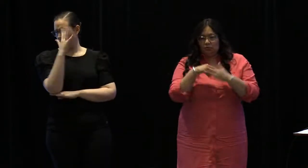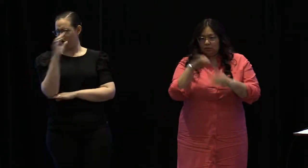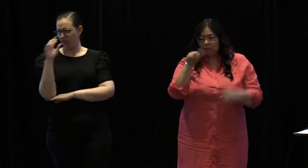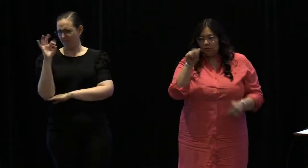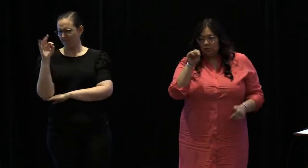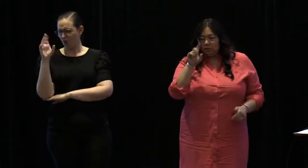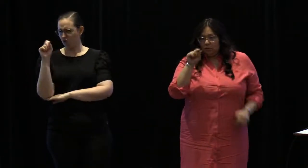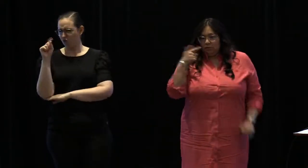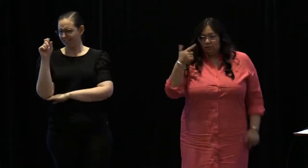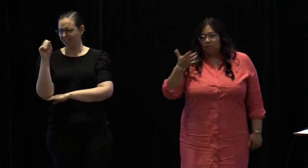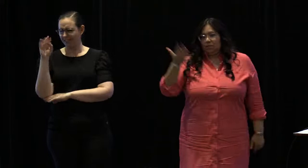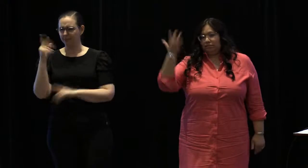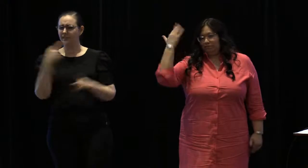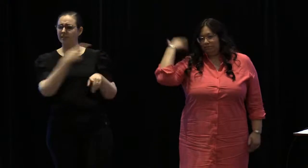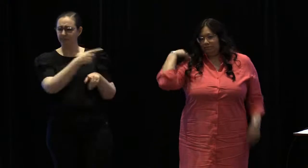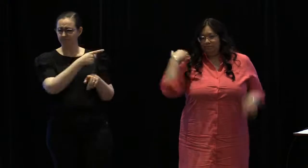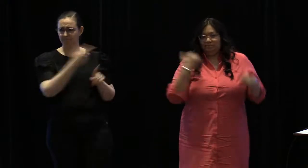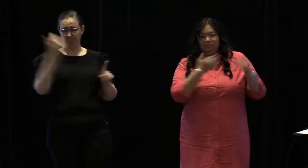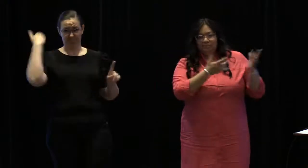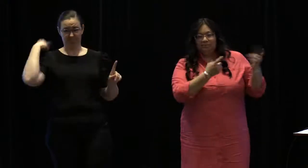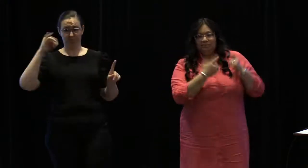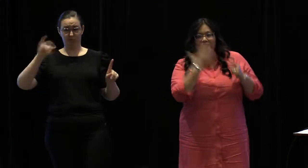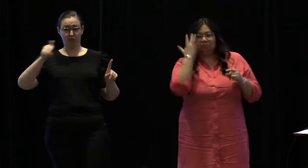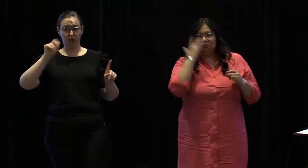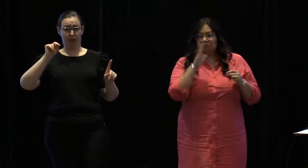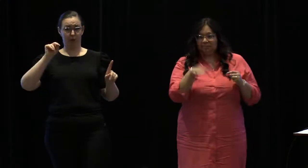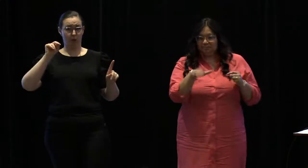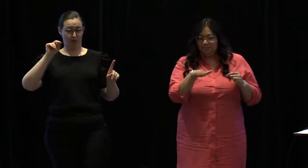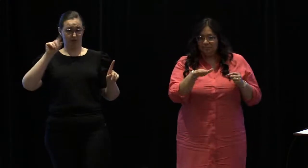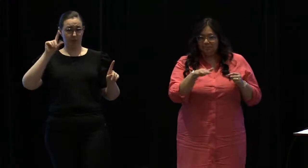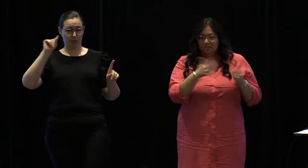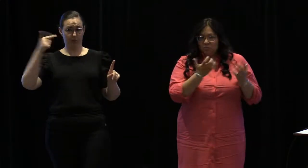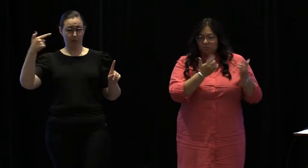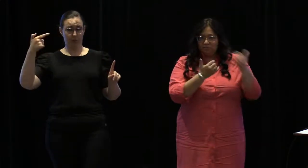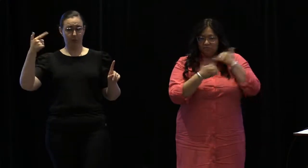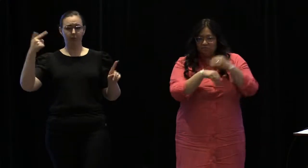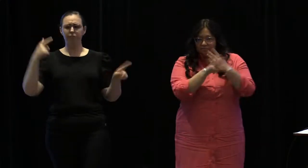Forrest had asked me back in January